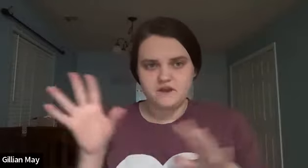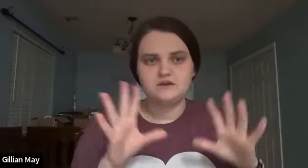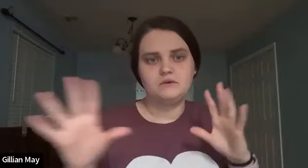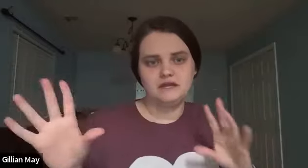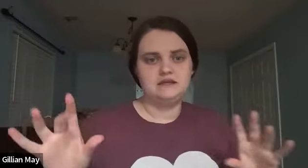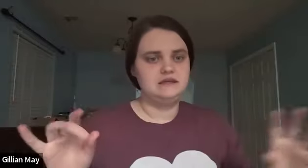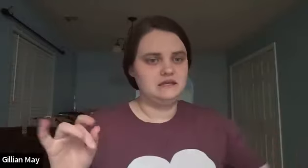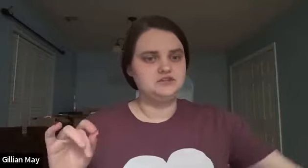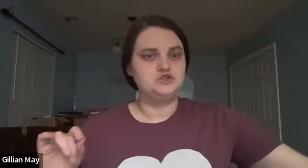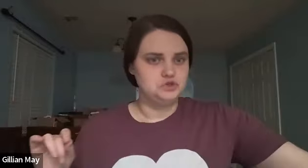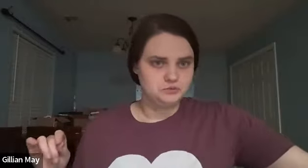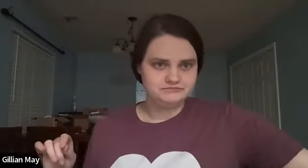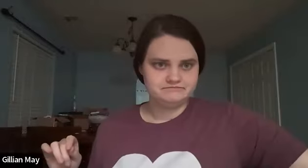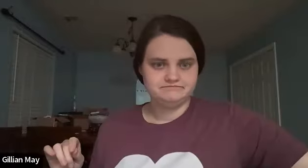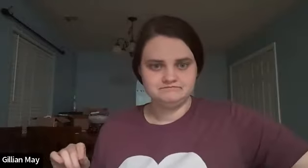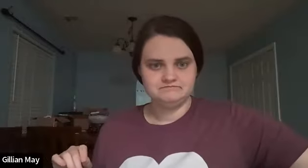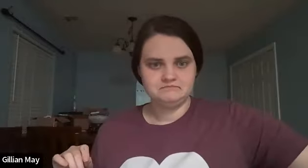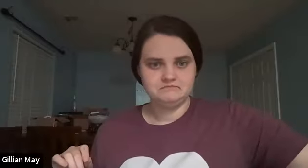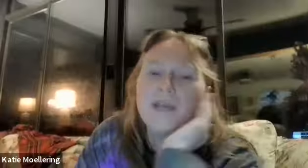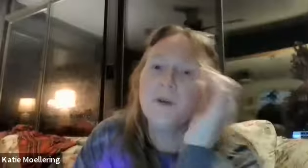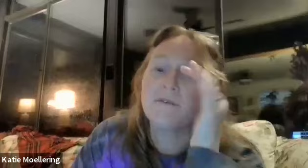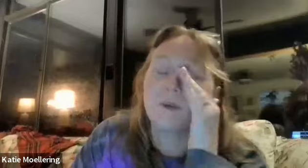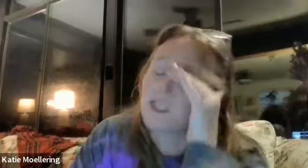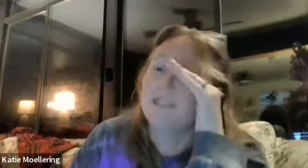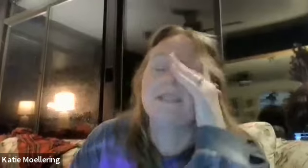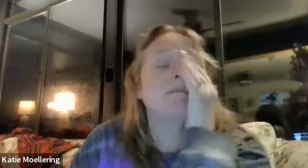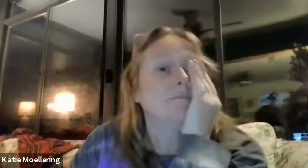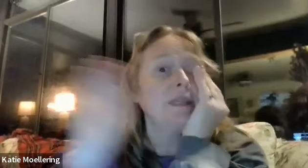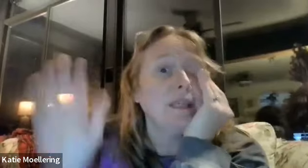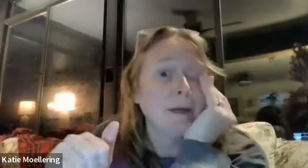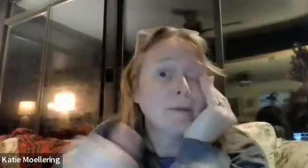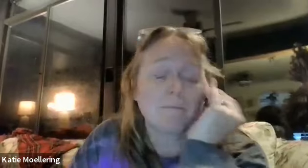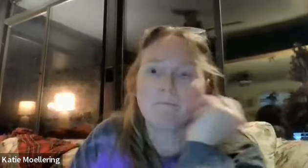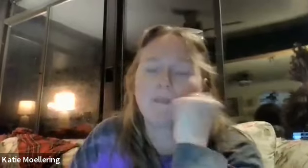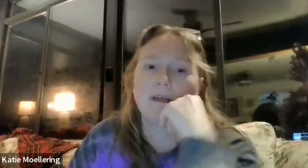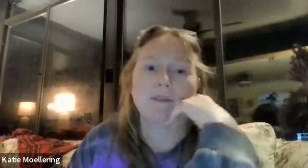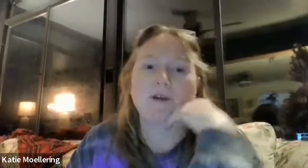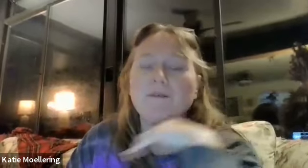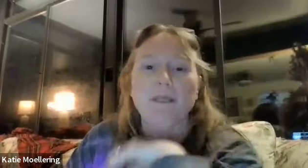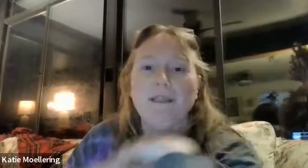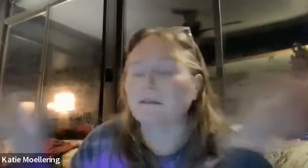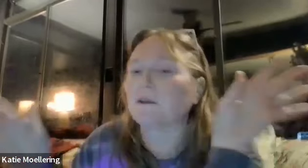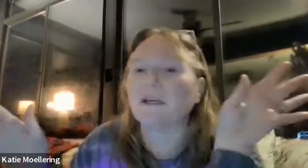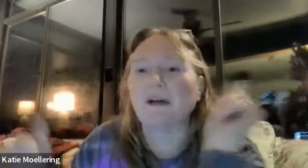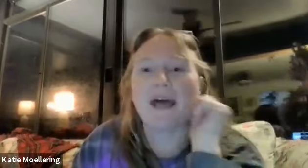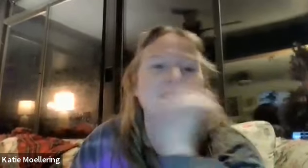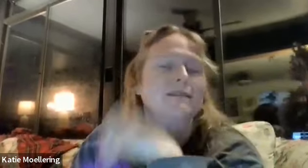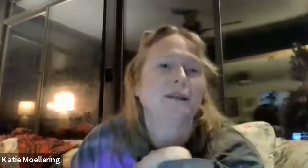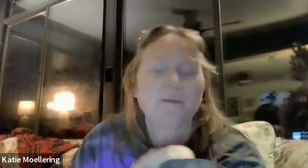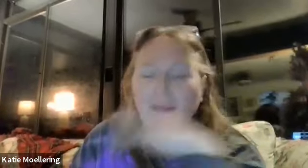find a way to get it to you. Yeah, if you have questions, email me. You don't have to be in the current class.